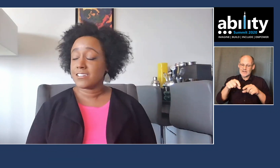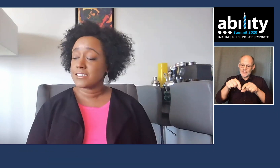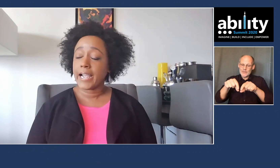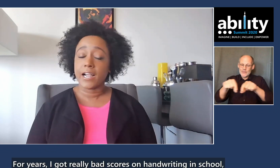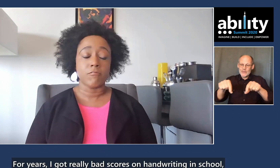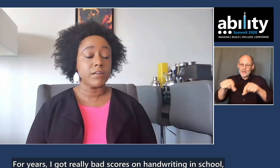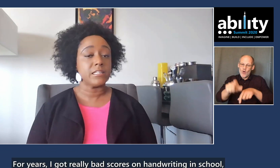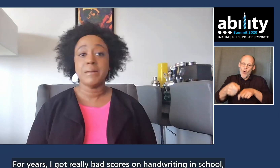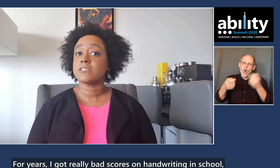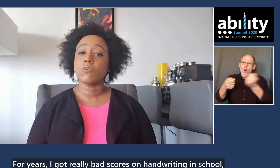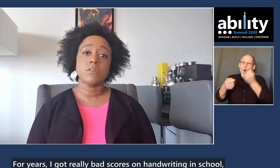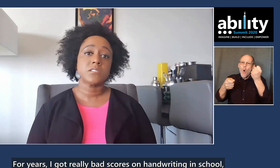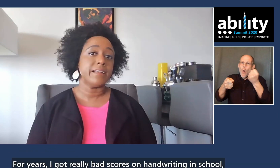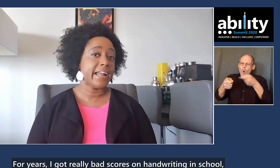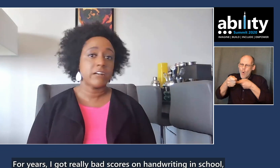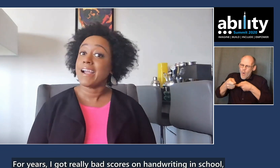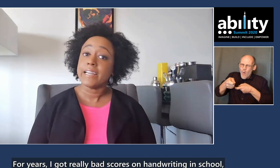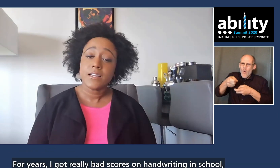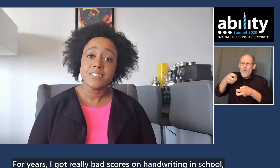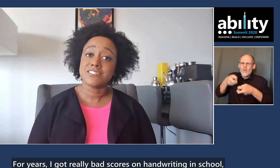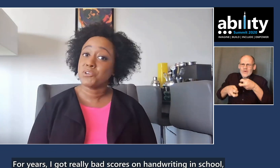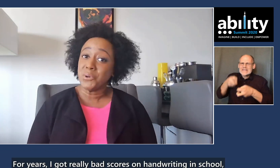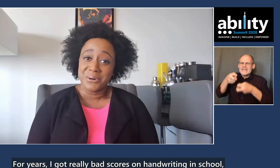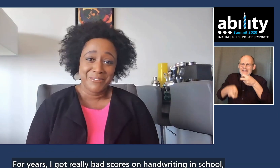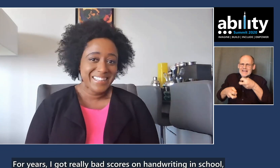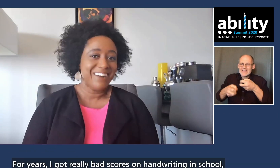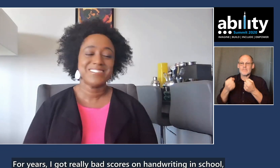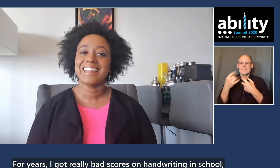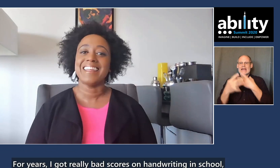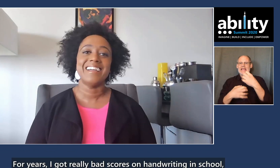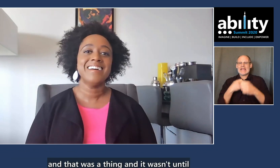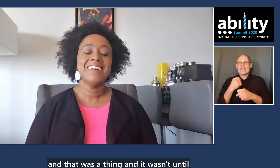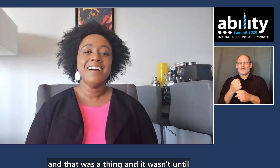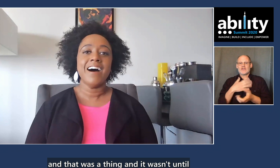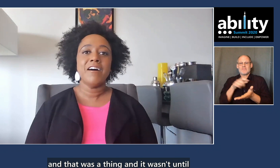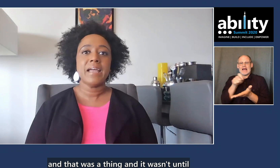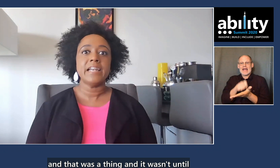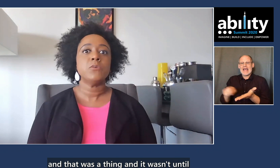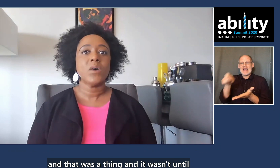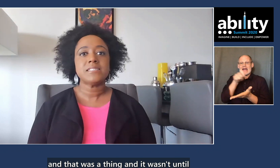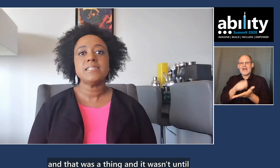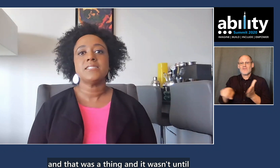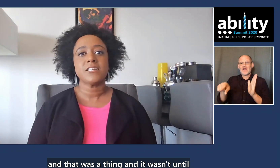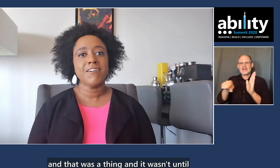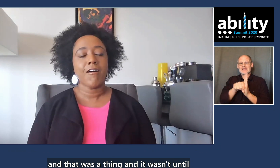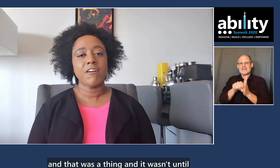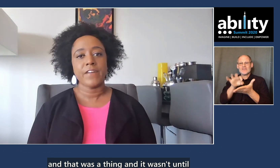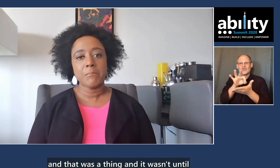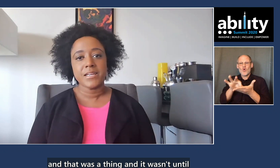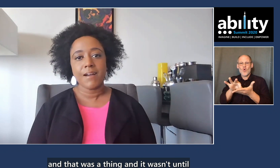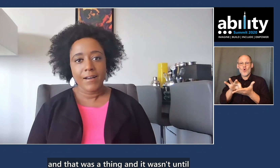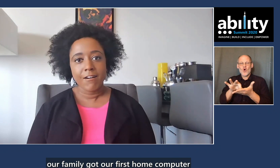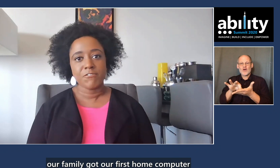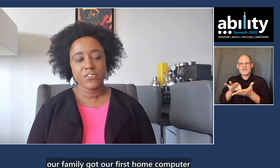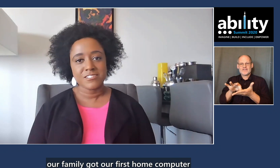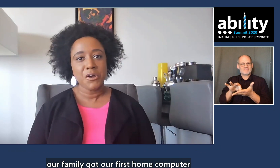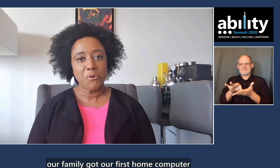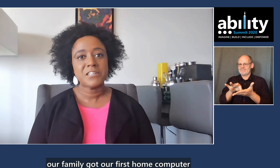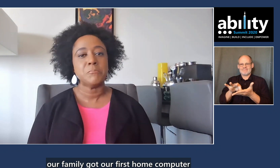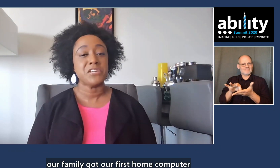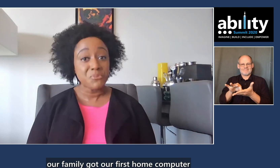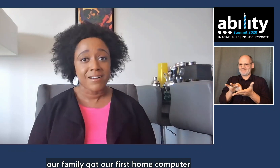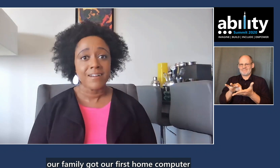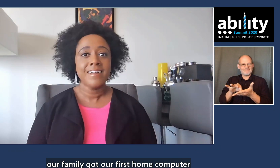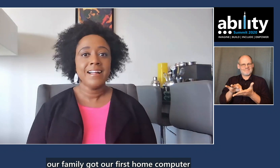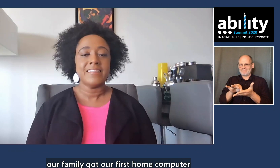For years, I got really bad scores on handwriting in school when that was a thing. And it wasn't until our family got our first